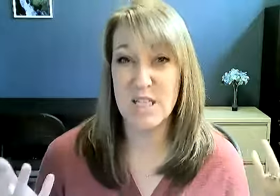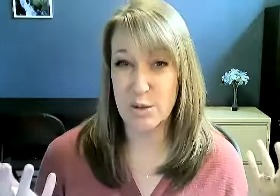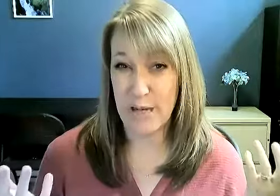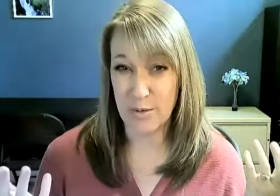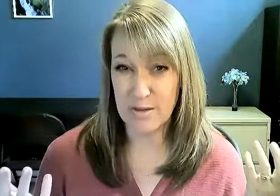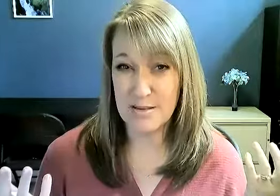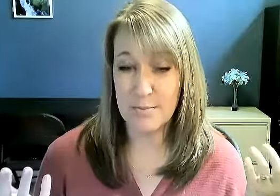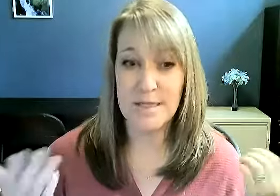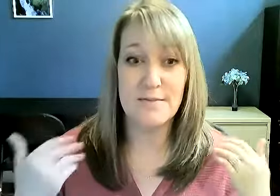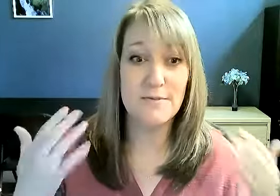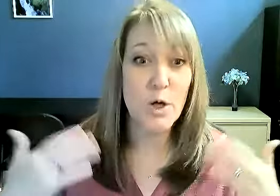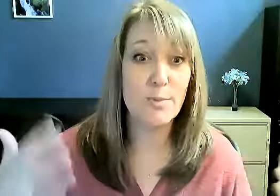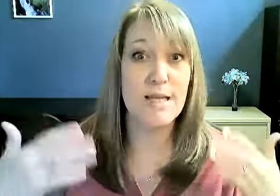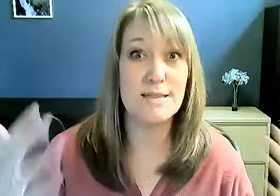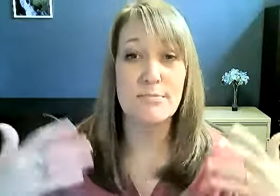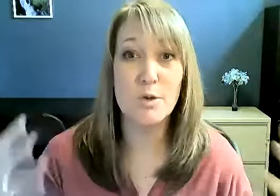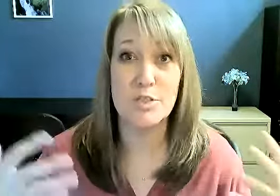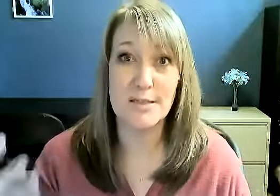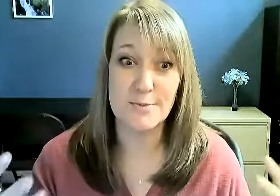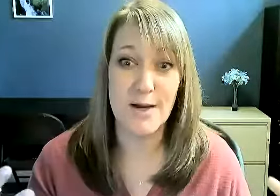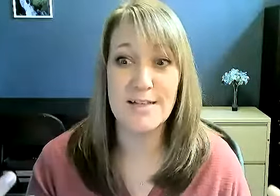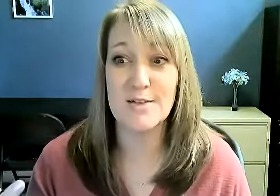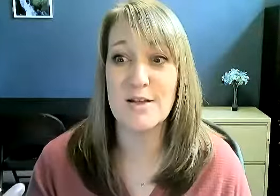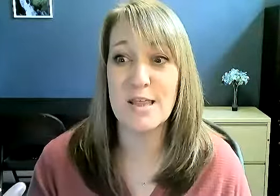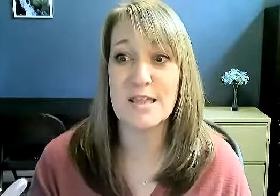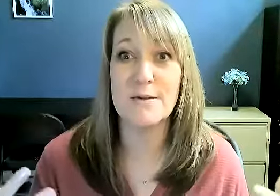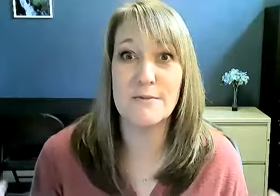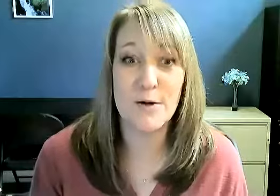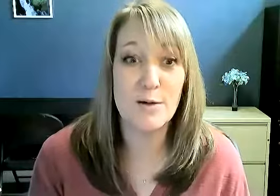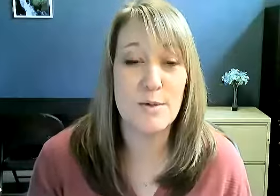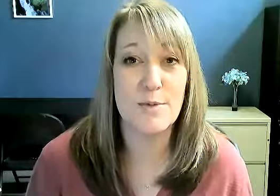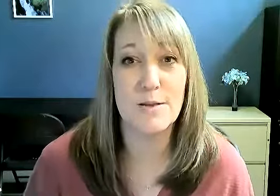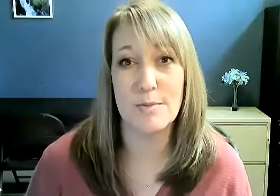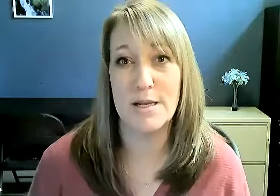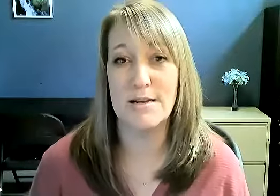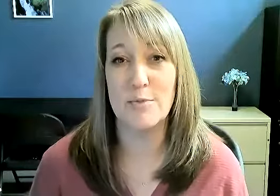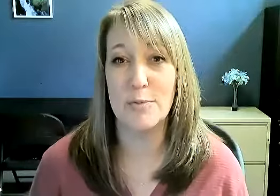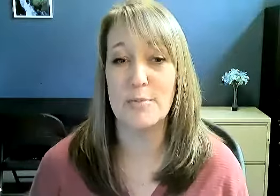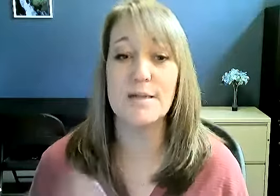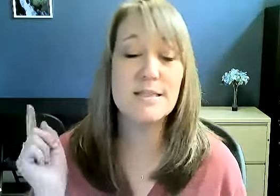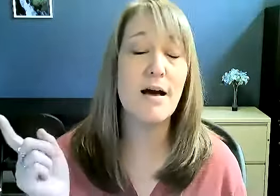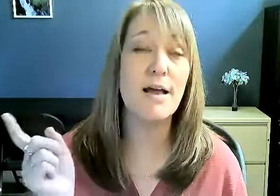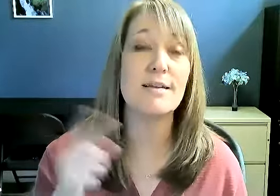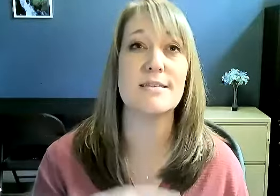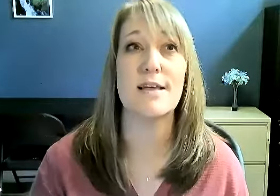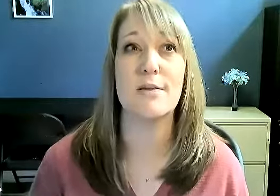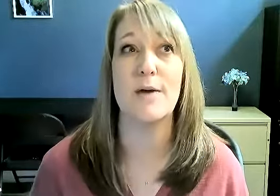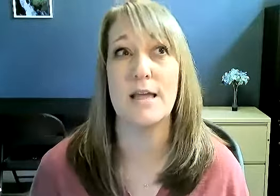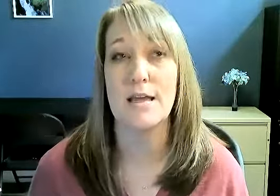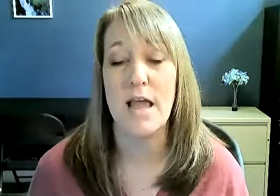little backwards because a verb is a motion, right? So you'd think that the verb would be the repeated movement, but it's not, it's the other way.